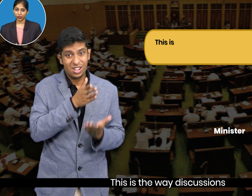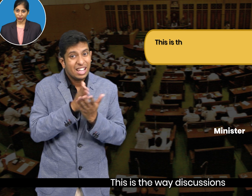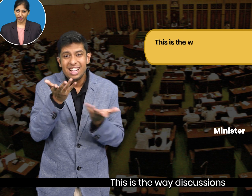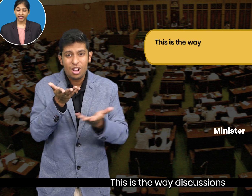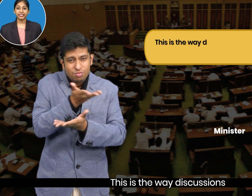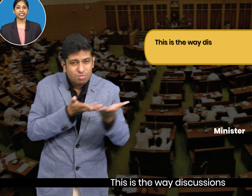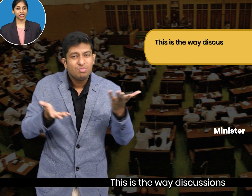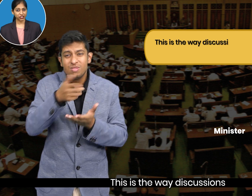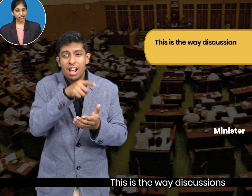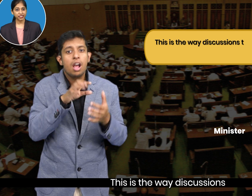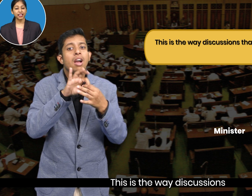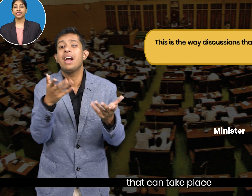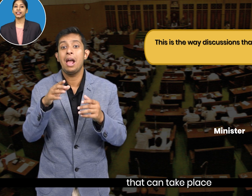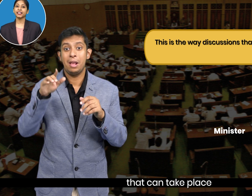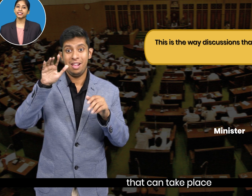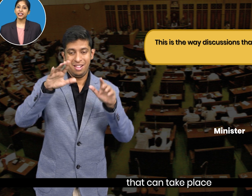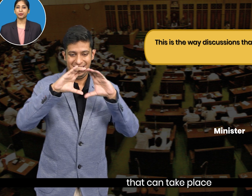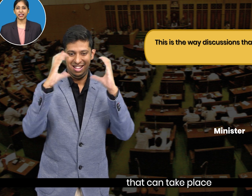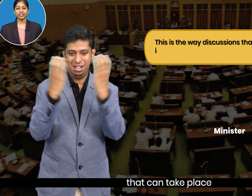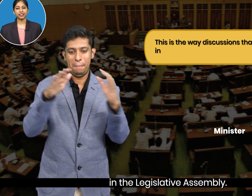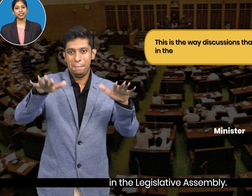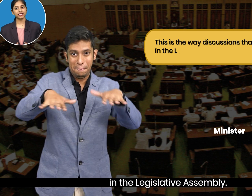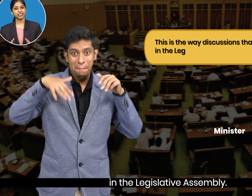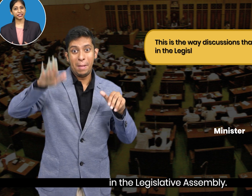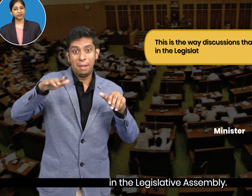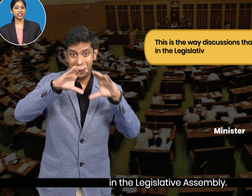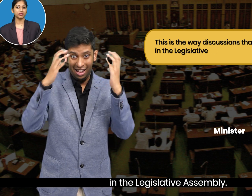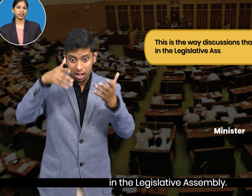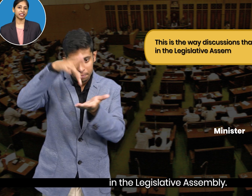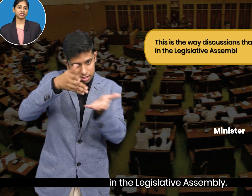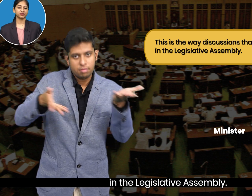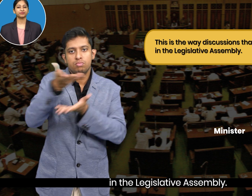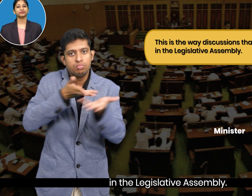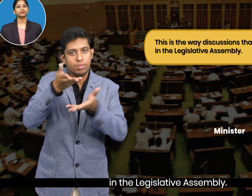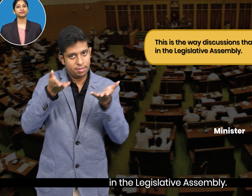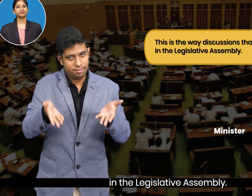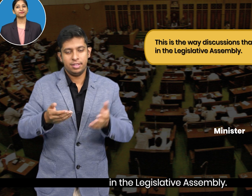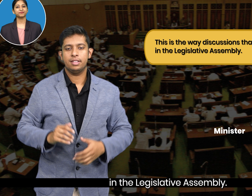This is the way discussions that can take place in the Legislative Assembly.